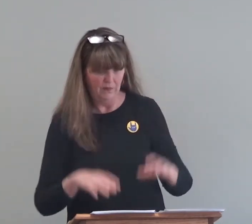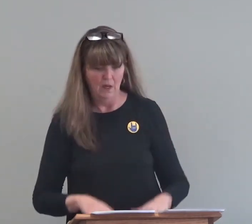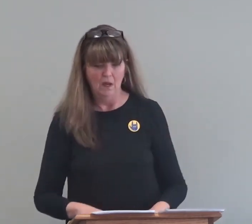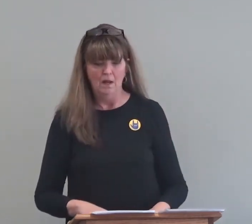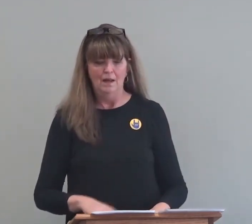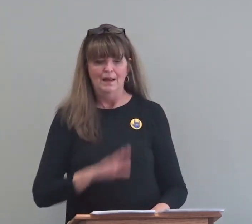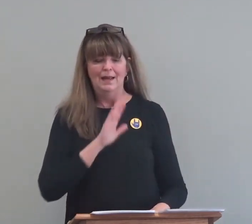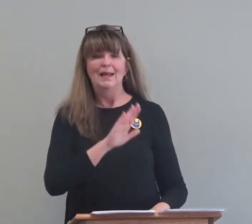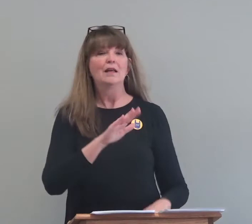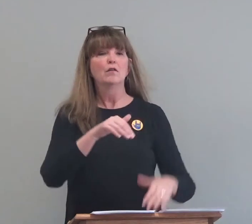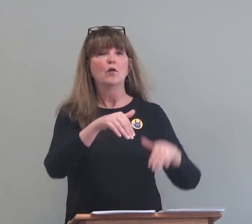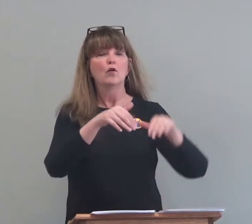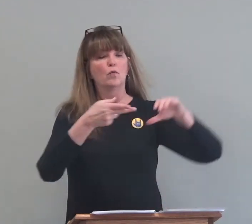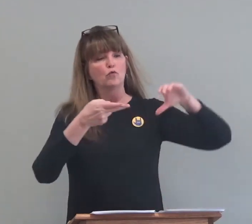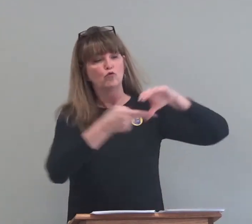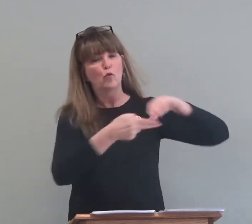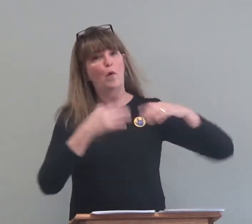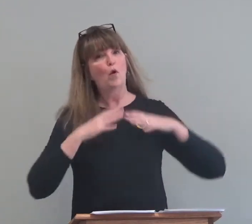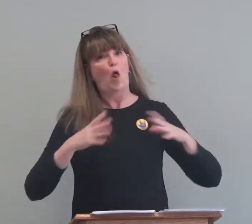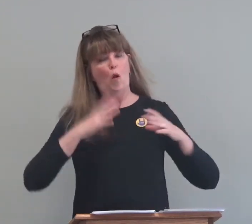He didn't have any blood.